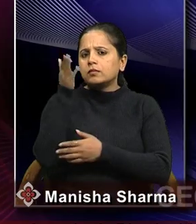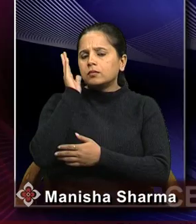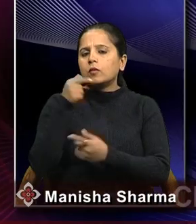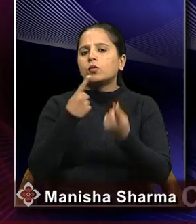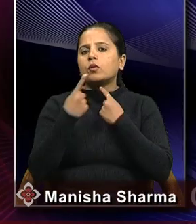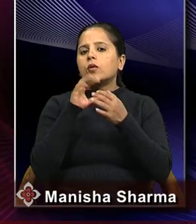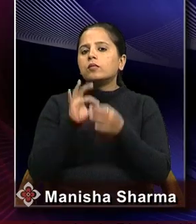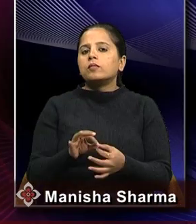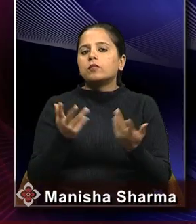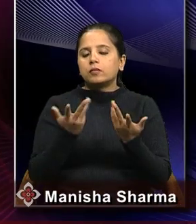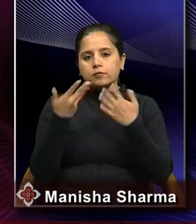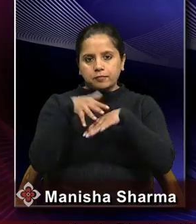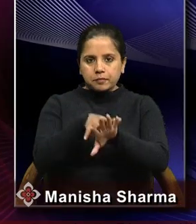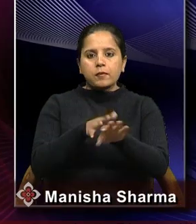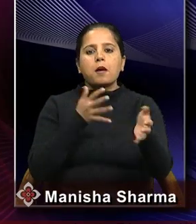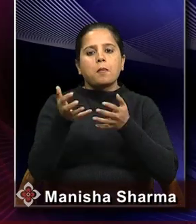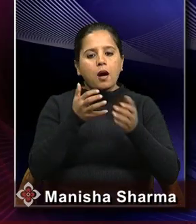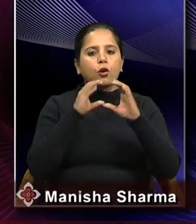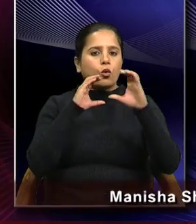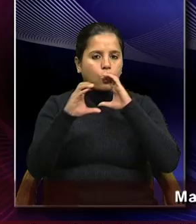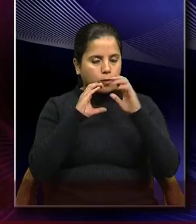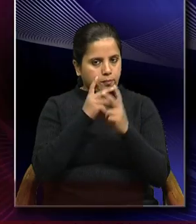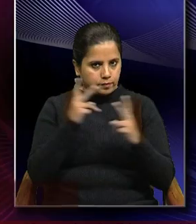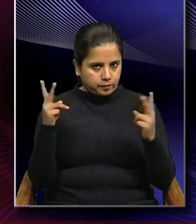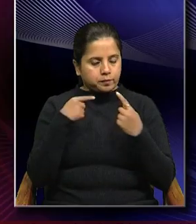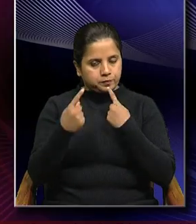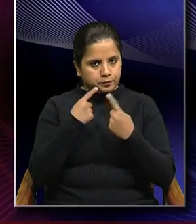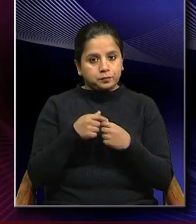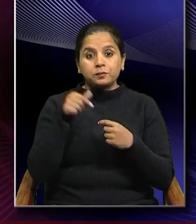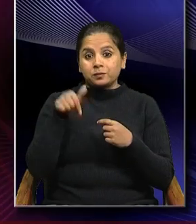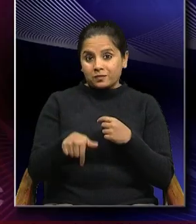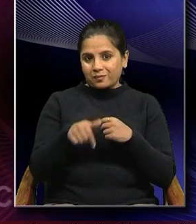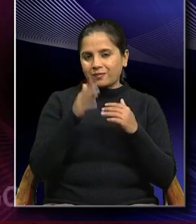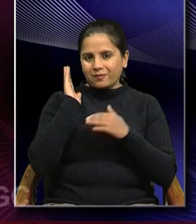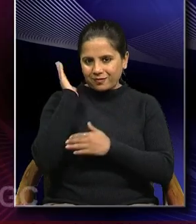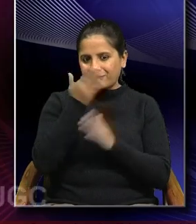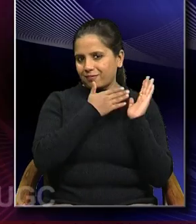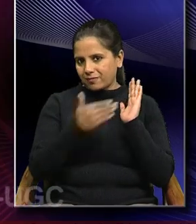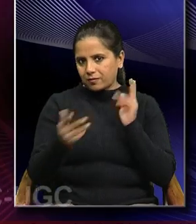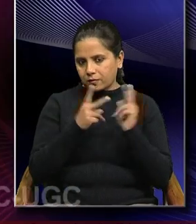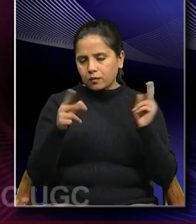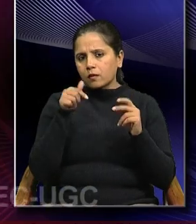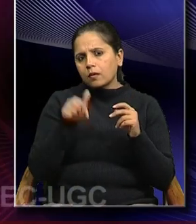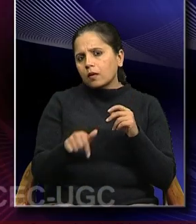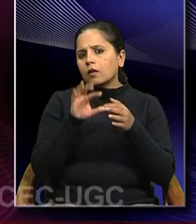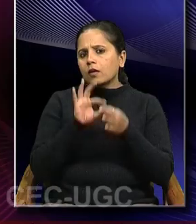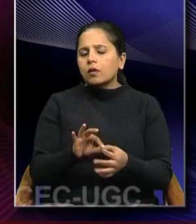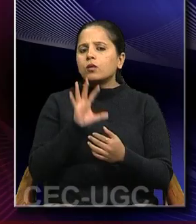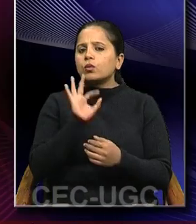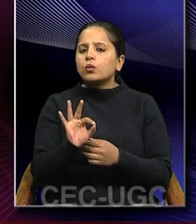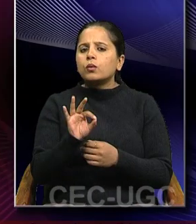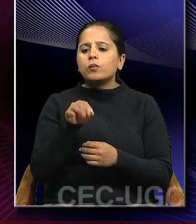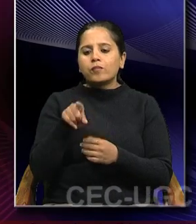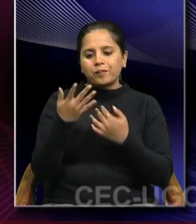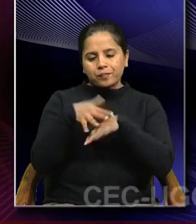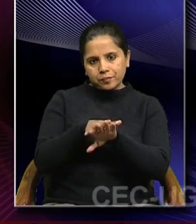about integrated marketing communication. And in this very series we will be talking about what exactly we mean by